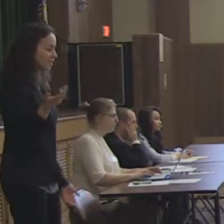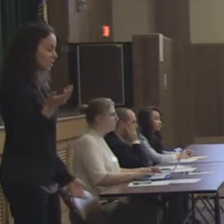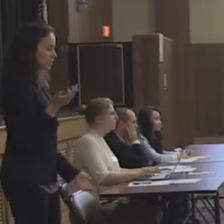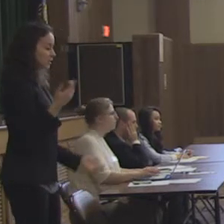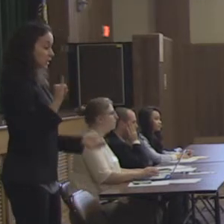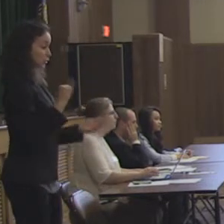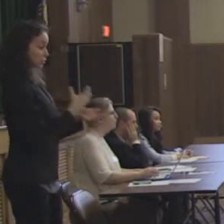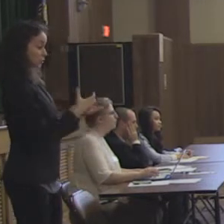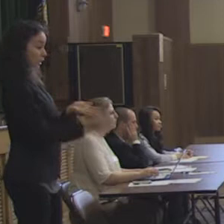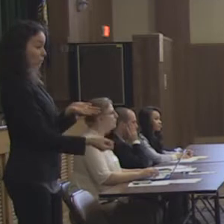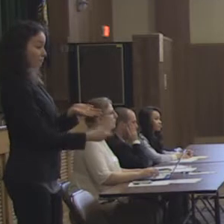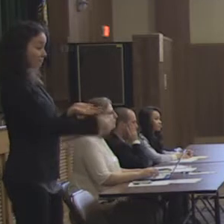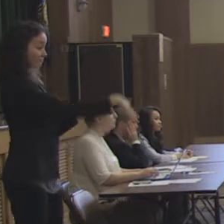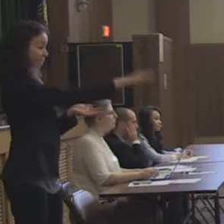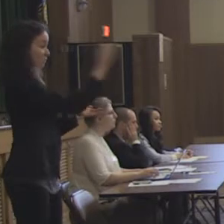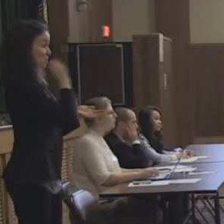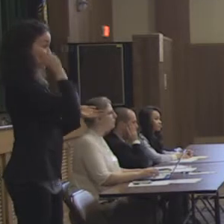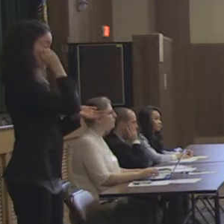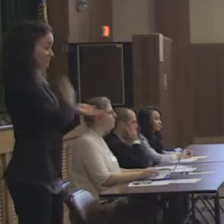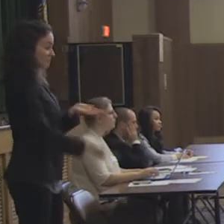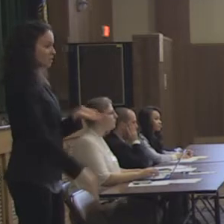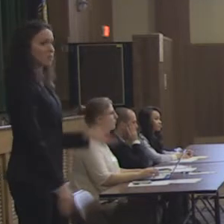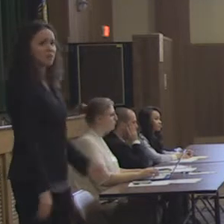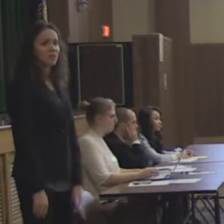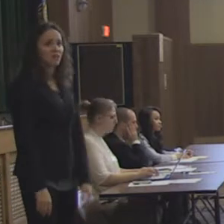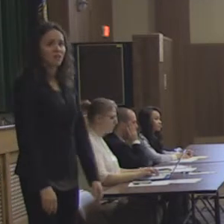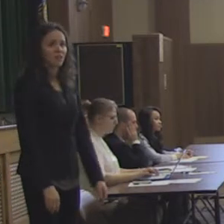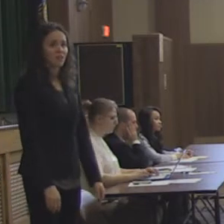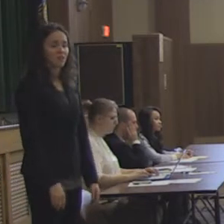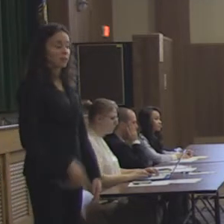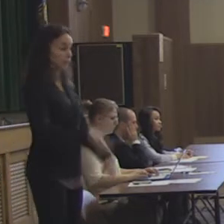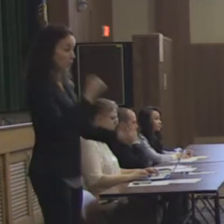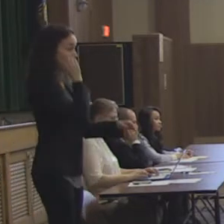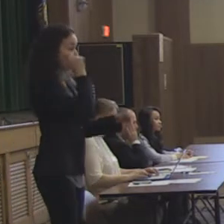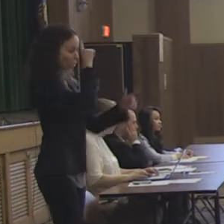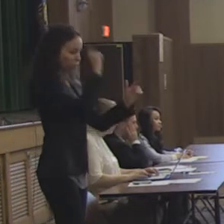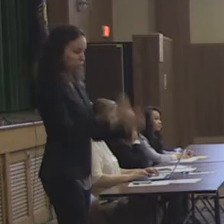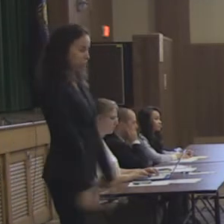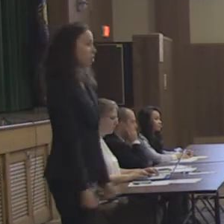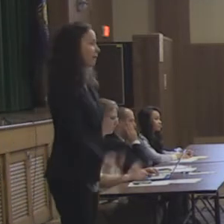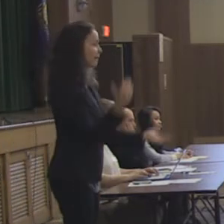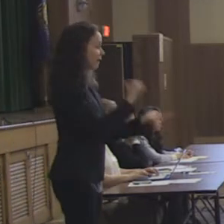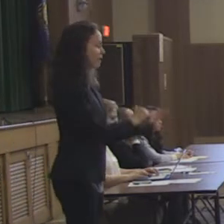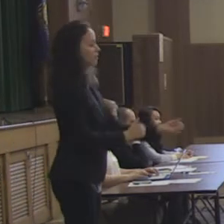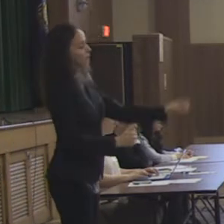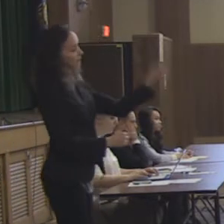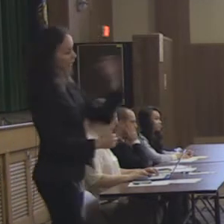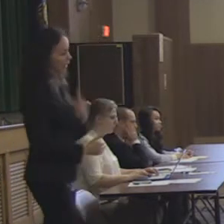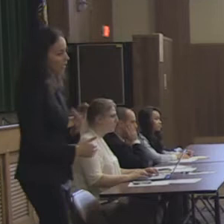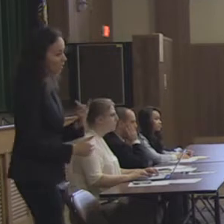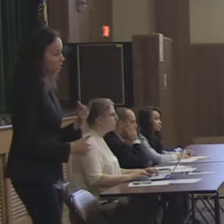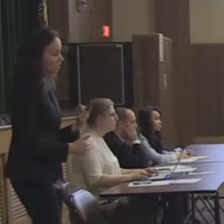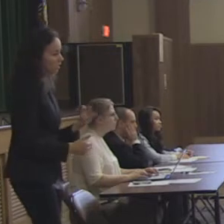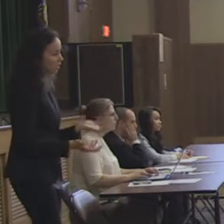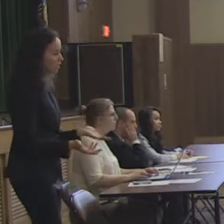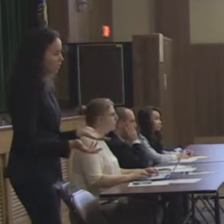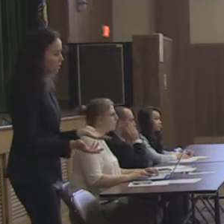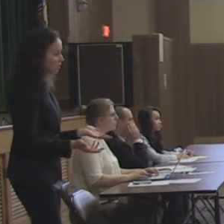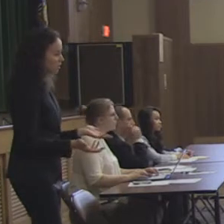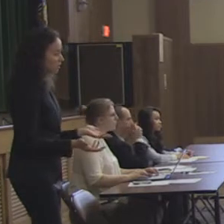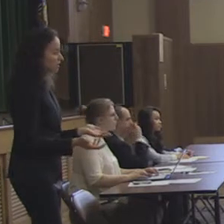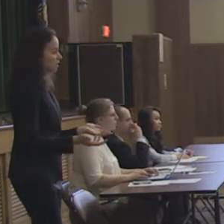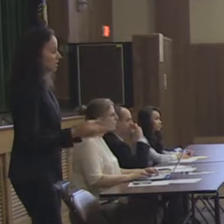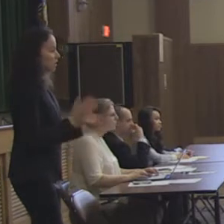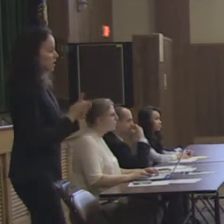And bridging the median too early on the community is not going to be effective. I went